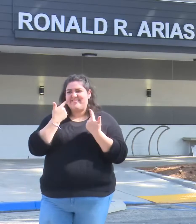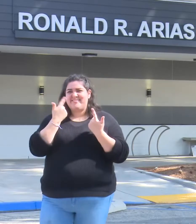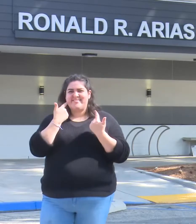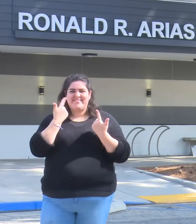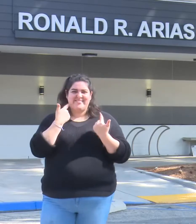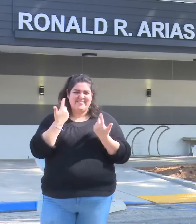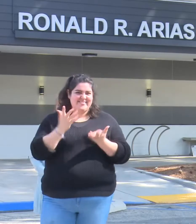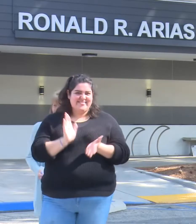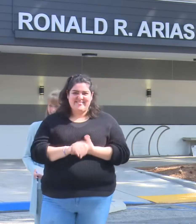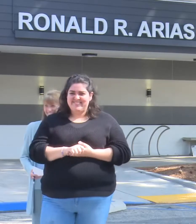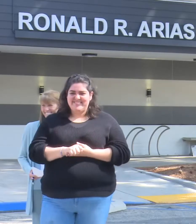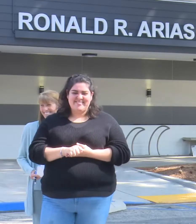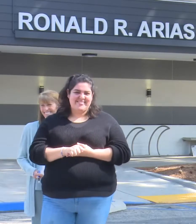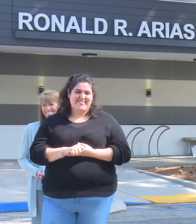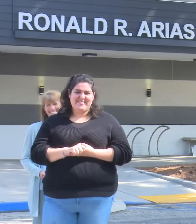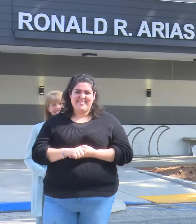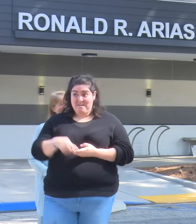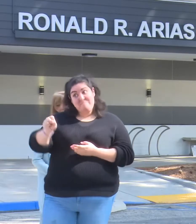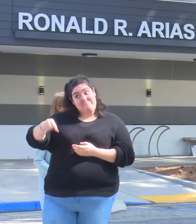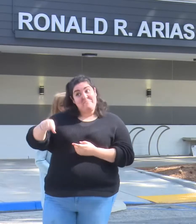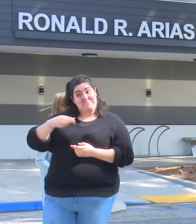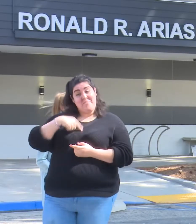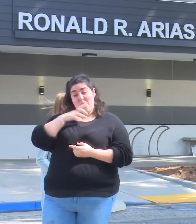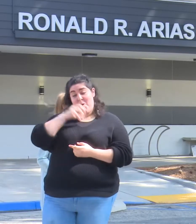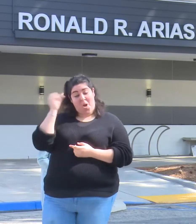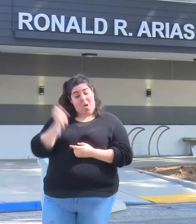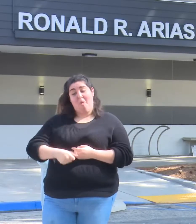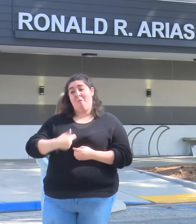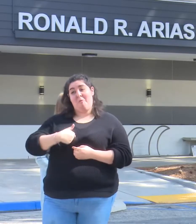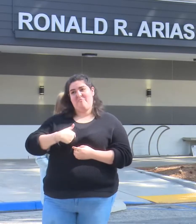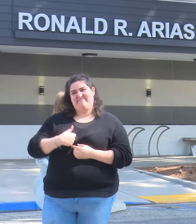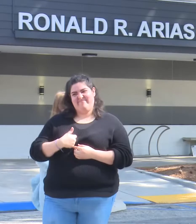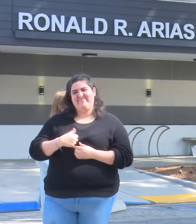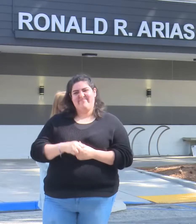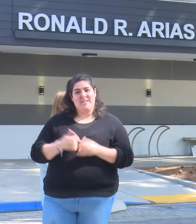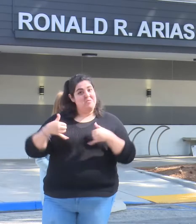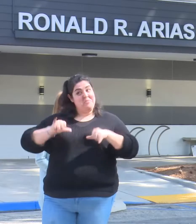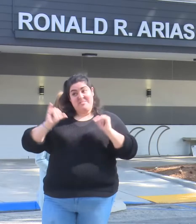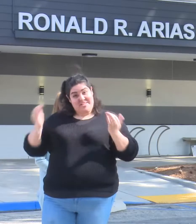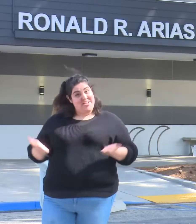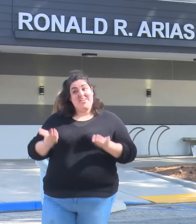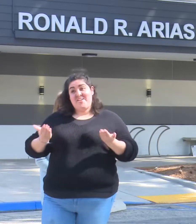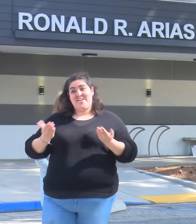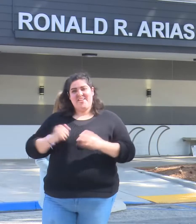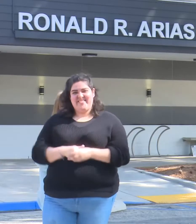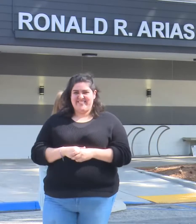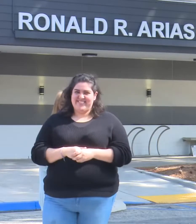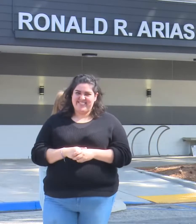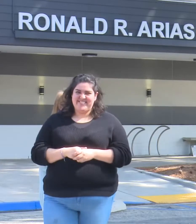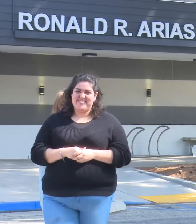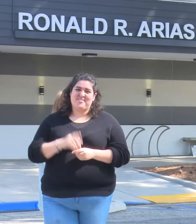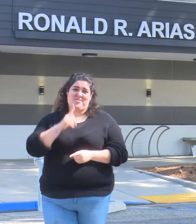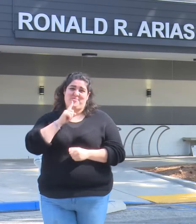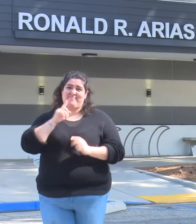So yes, I am. We're still here. So it's an honor for